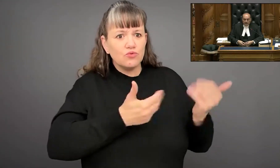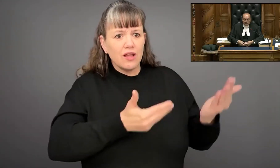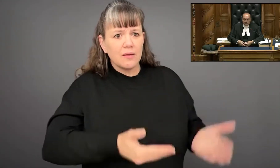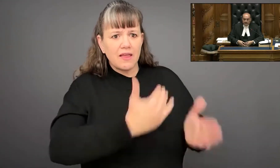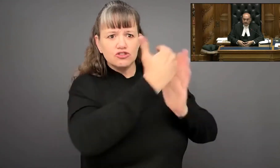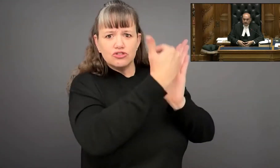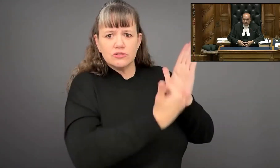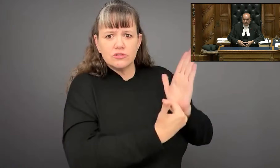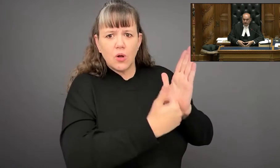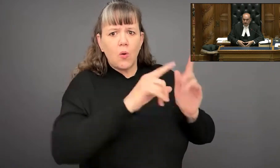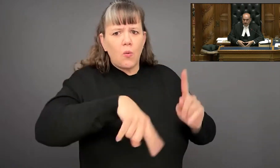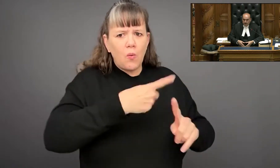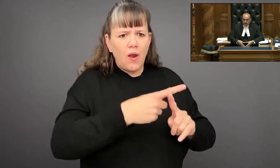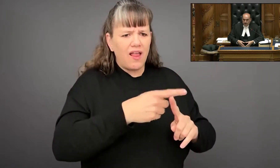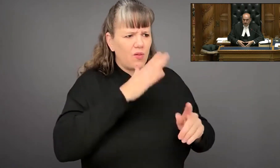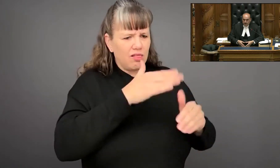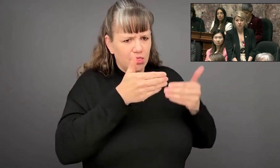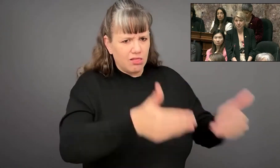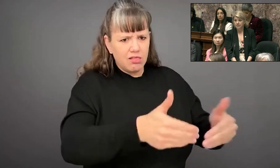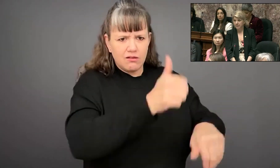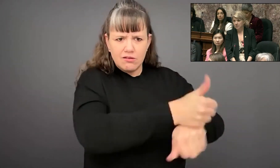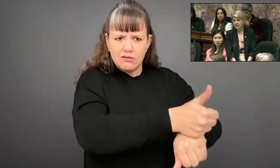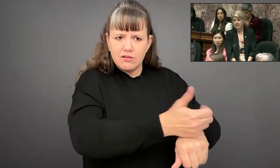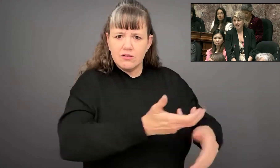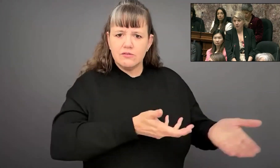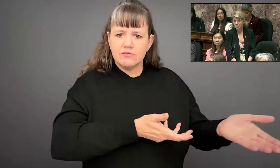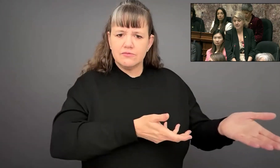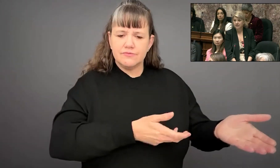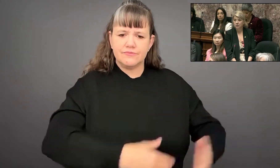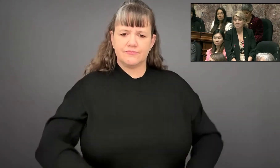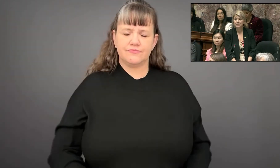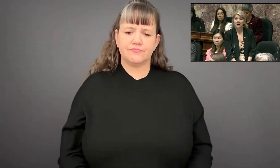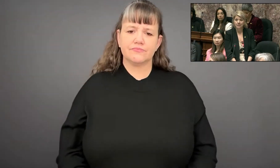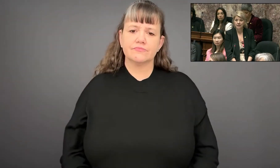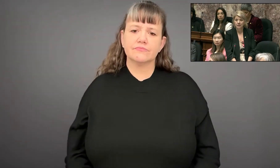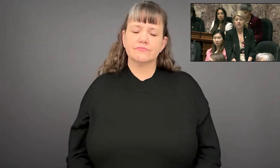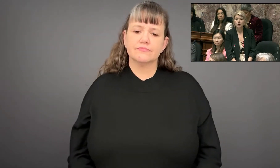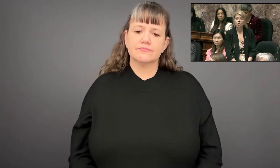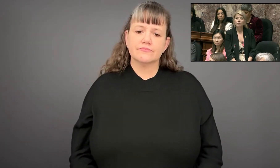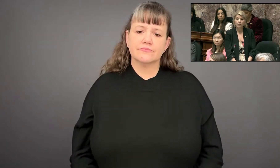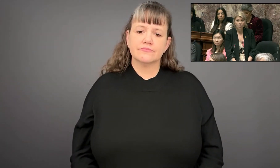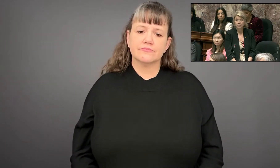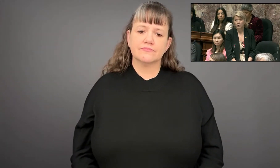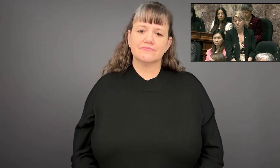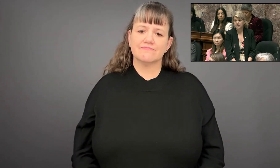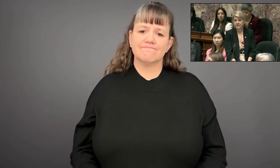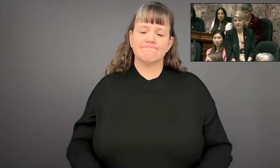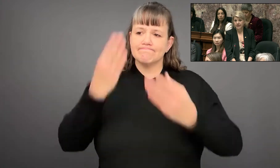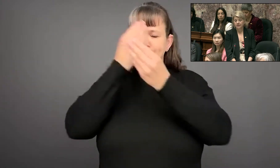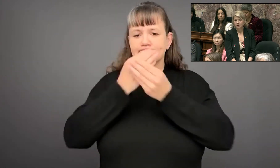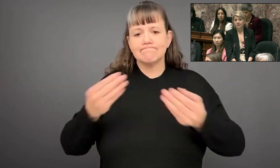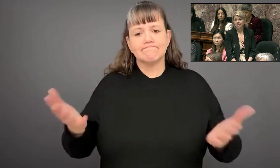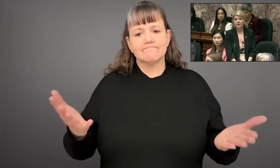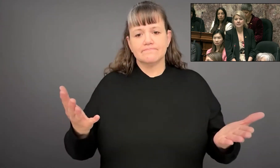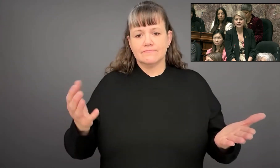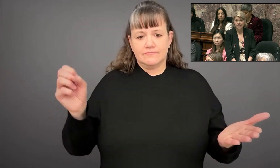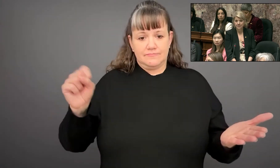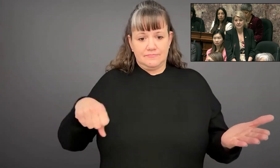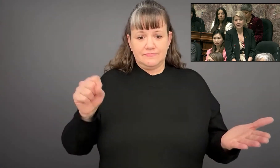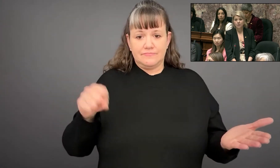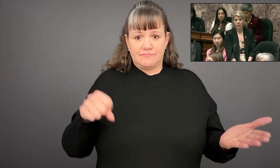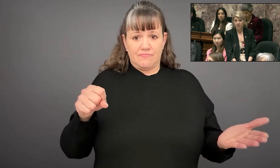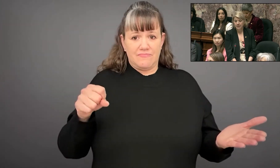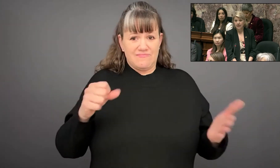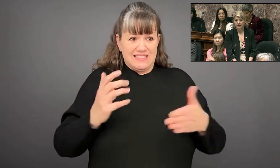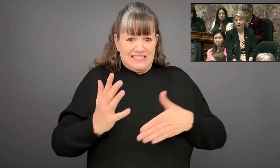Minister. Thank you, Honourable Speaker. I can assure the members in this House that there is nothing more important to me than the